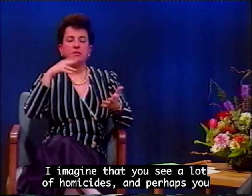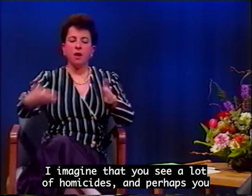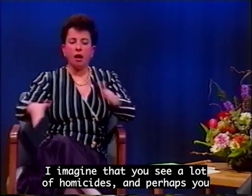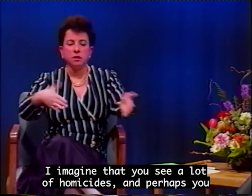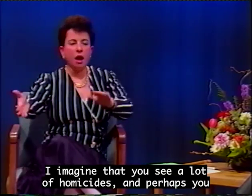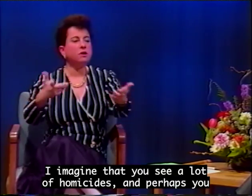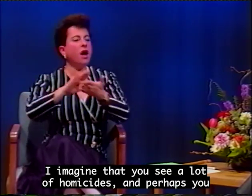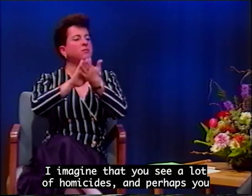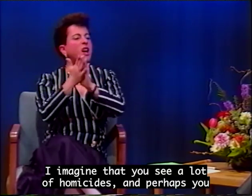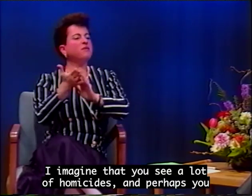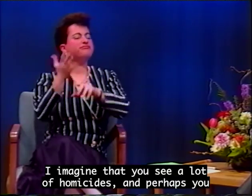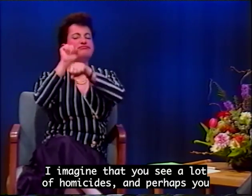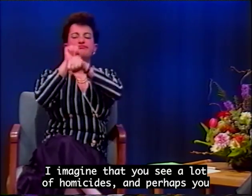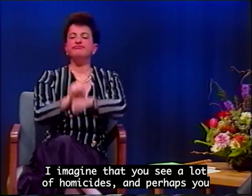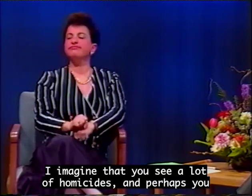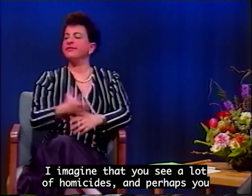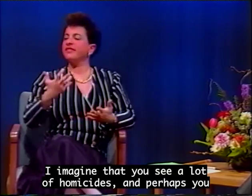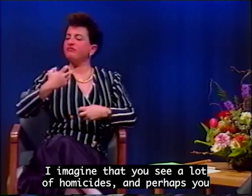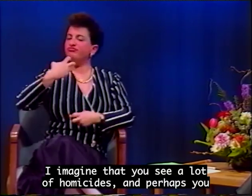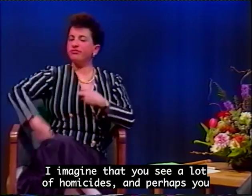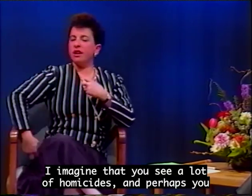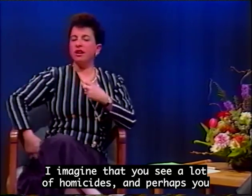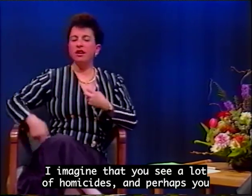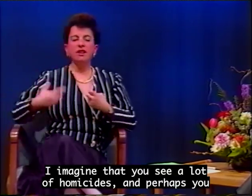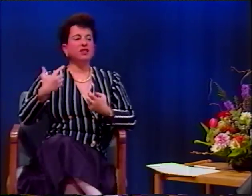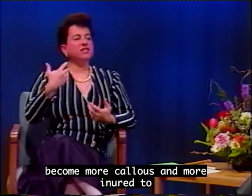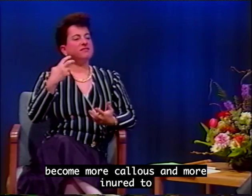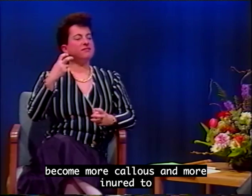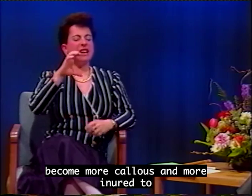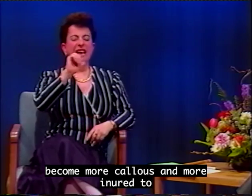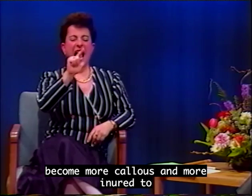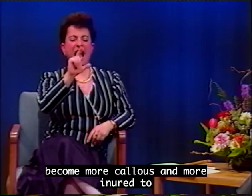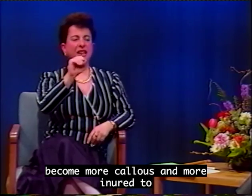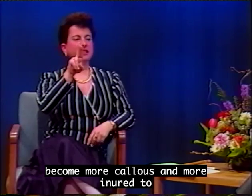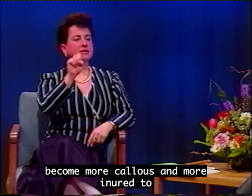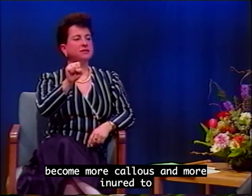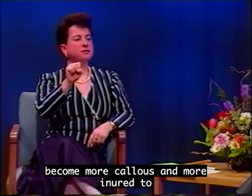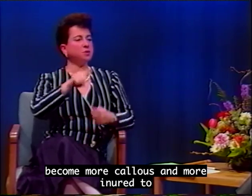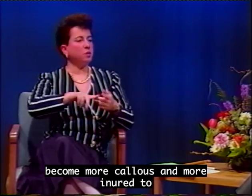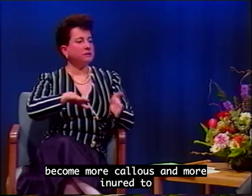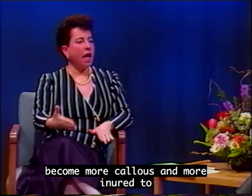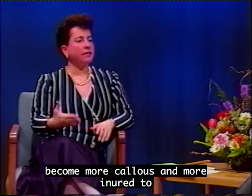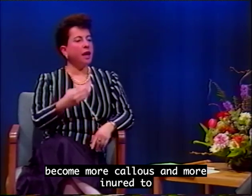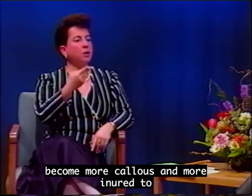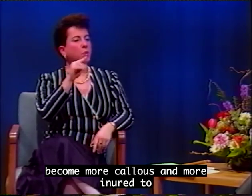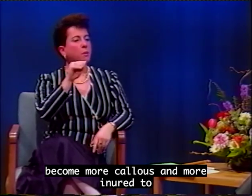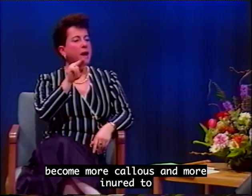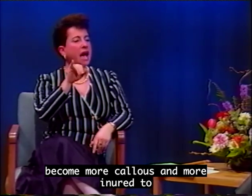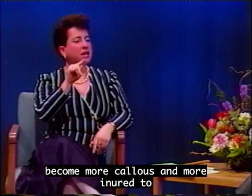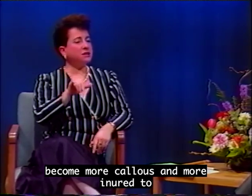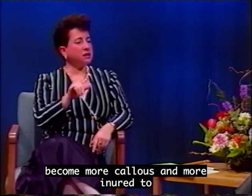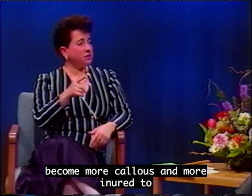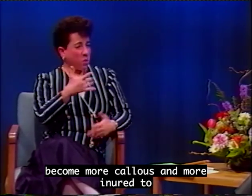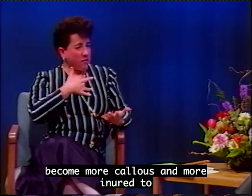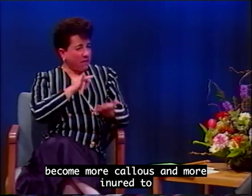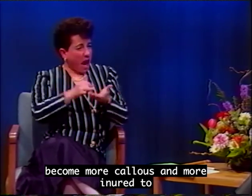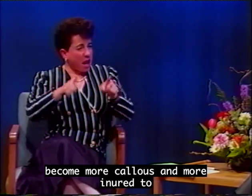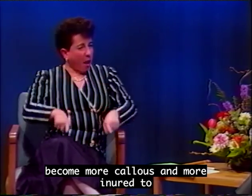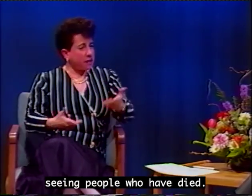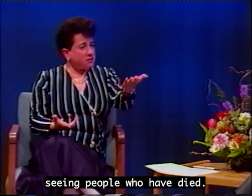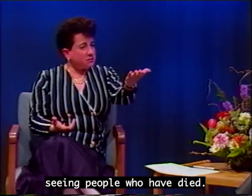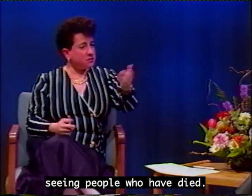a lot of homicides, and perhaps you become more callous and more inured